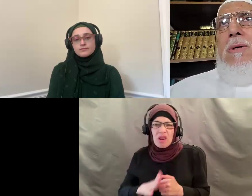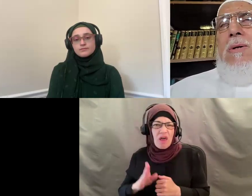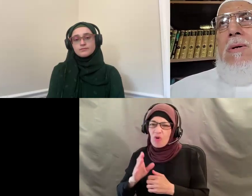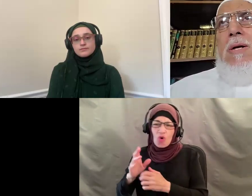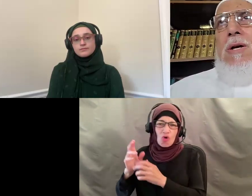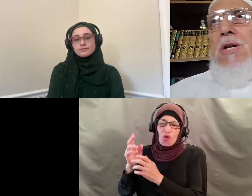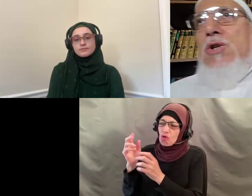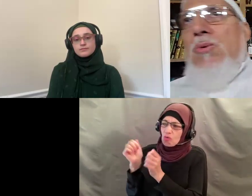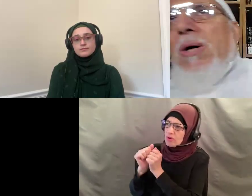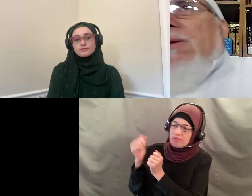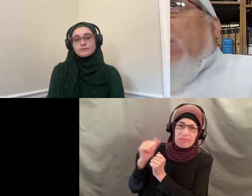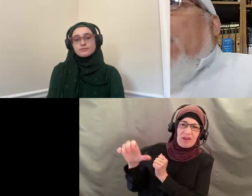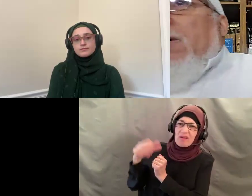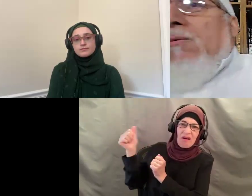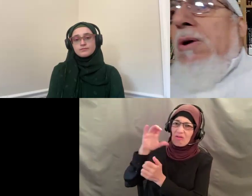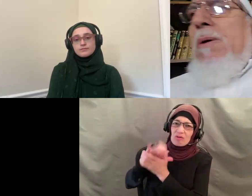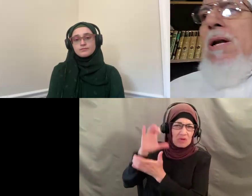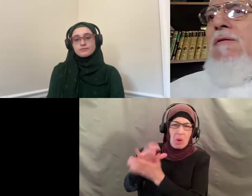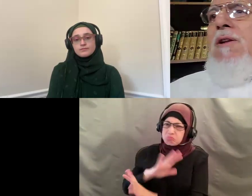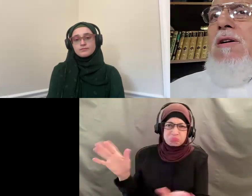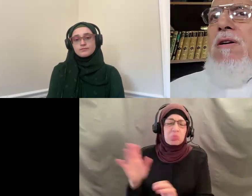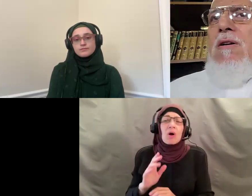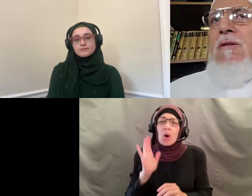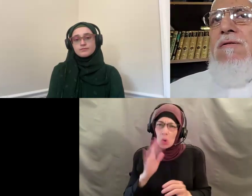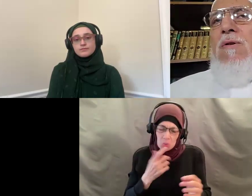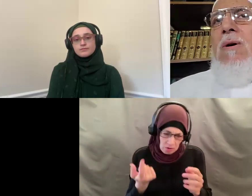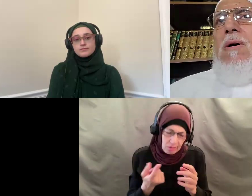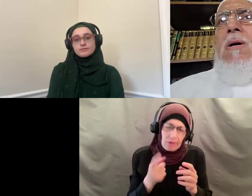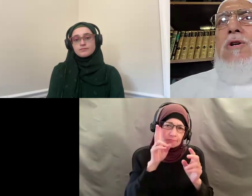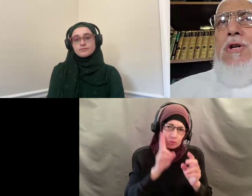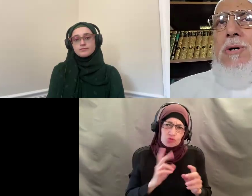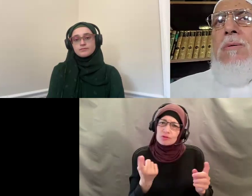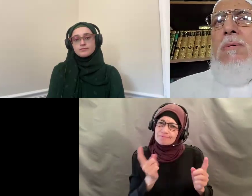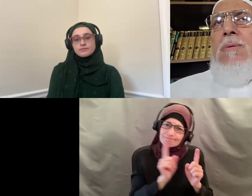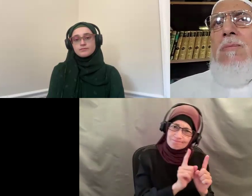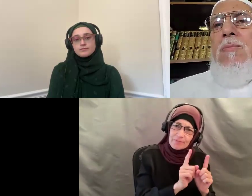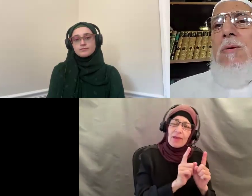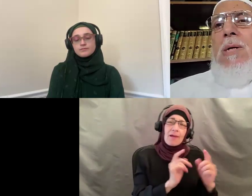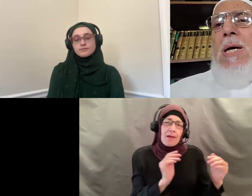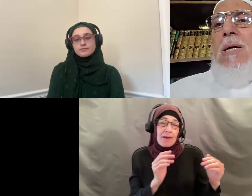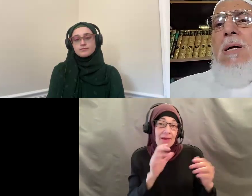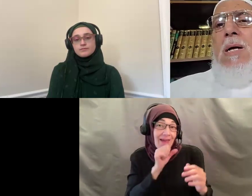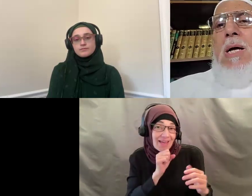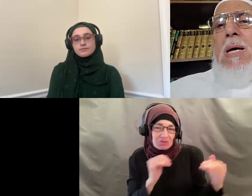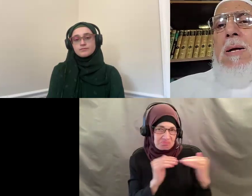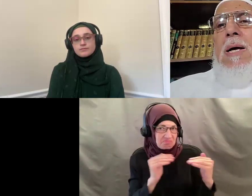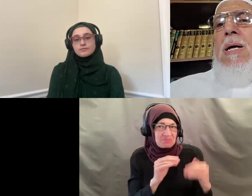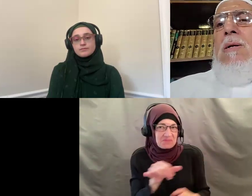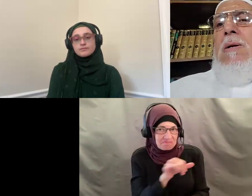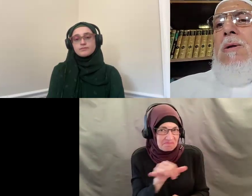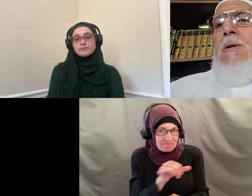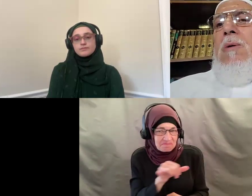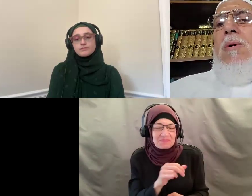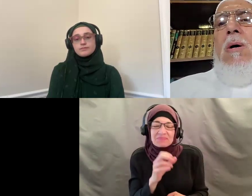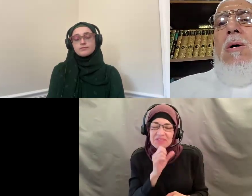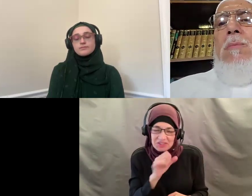age. Each one of them will be lovely for you, okay?